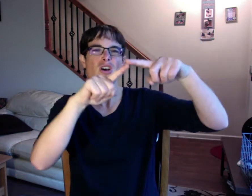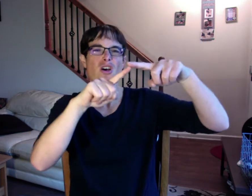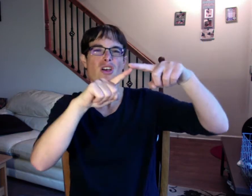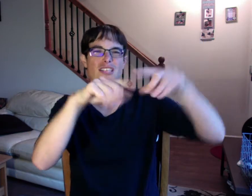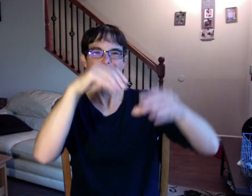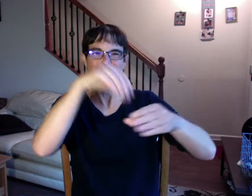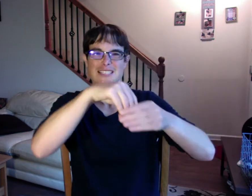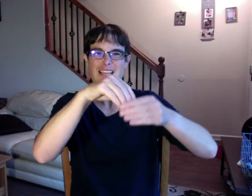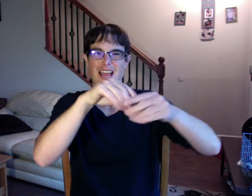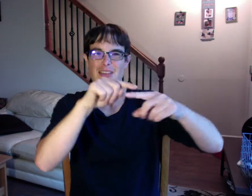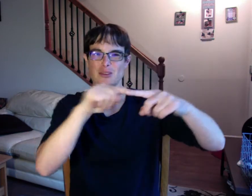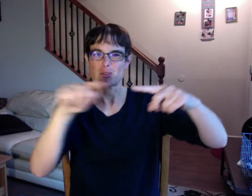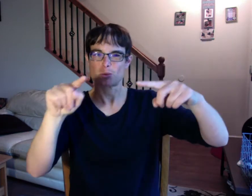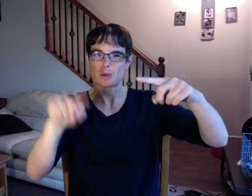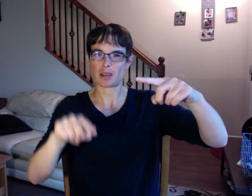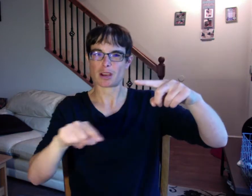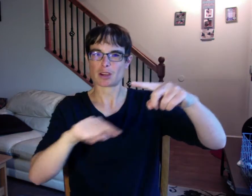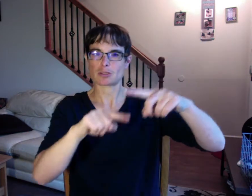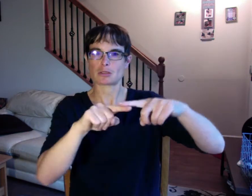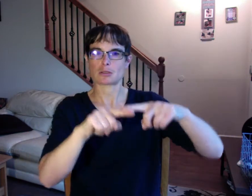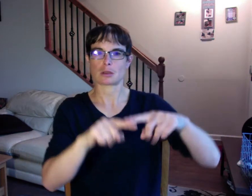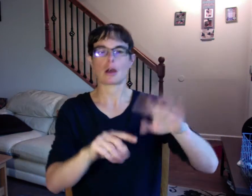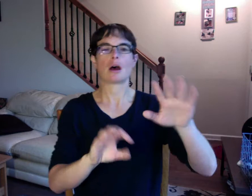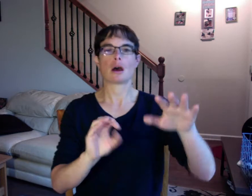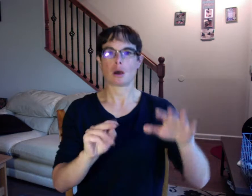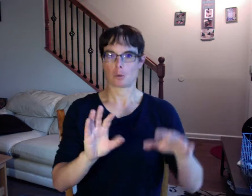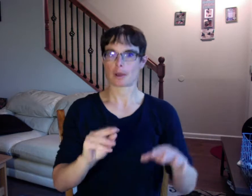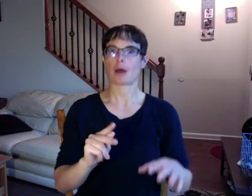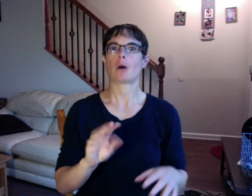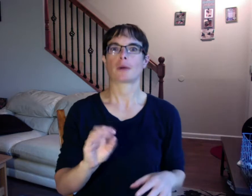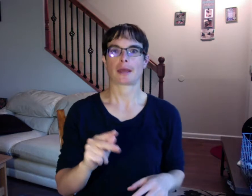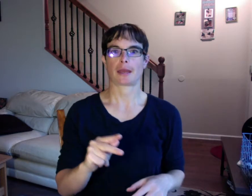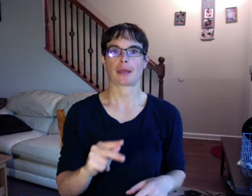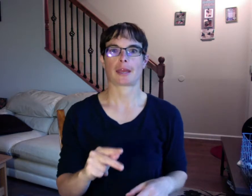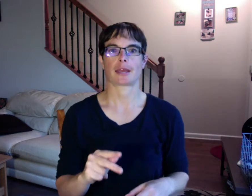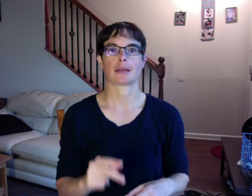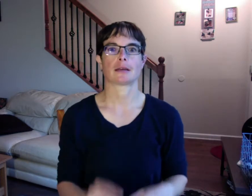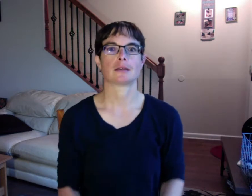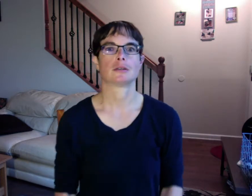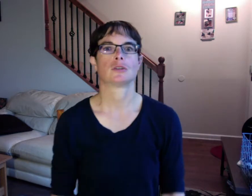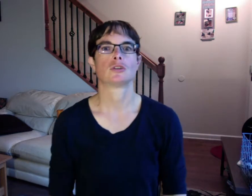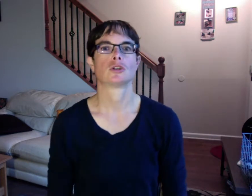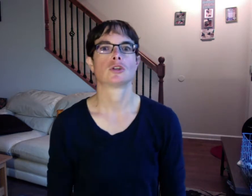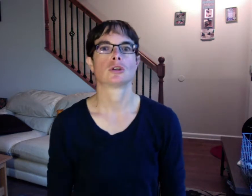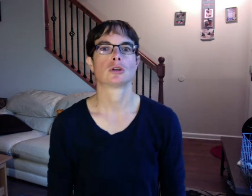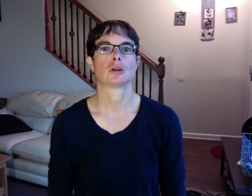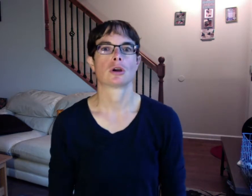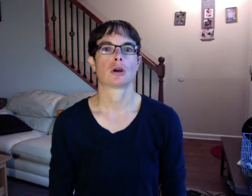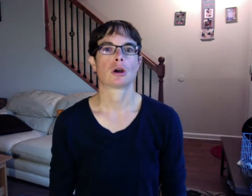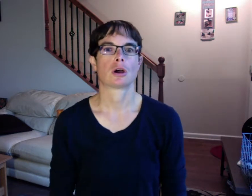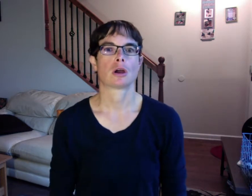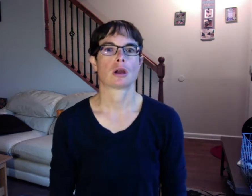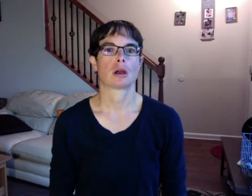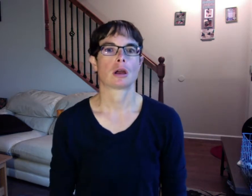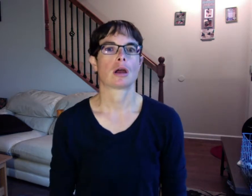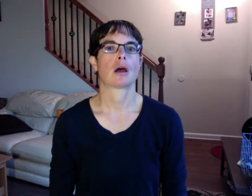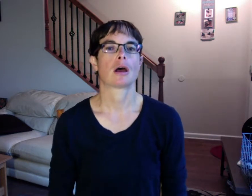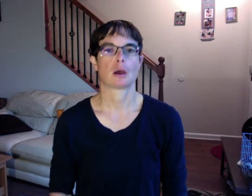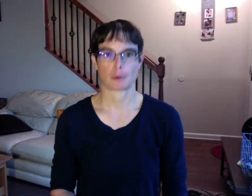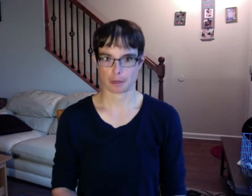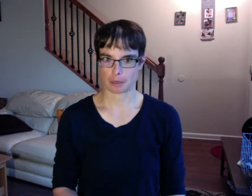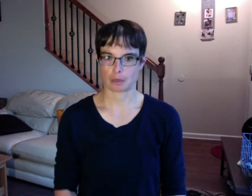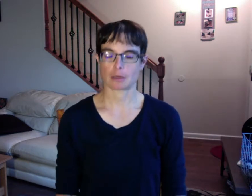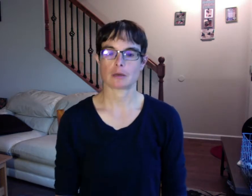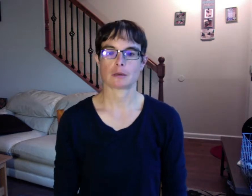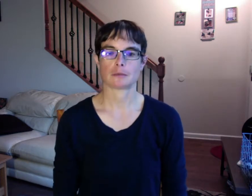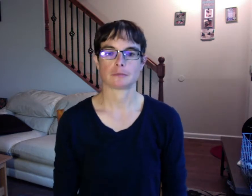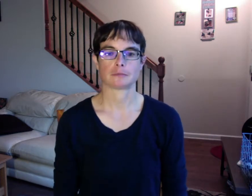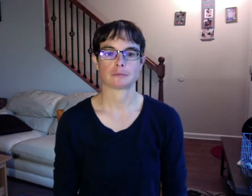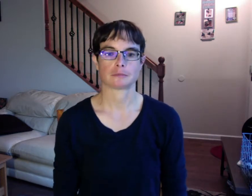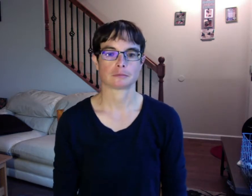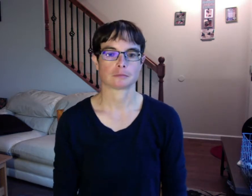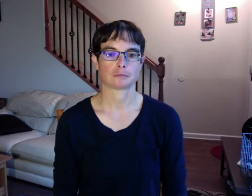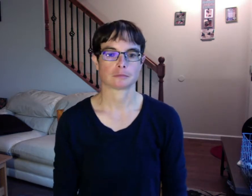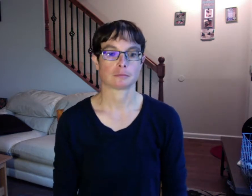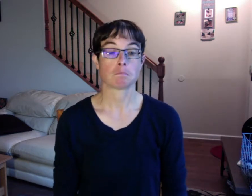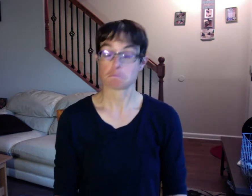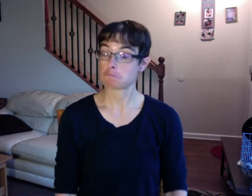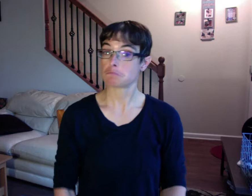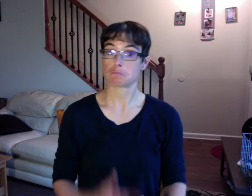So, oh, you mean that this triangle on the inside, everything's surrounding it on the outside? Yeah. Okay. Interesting. What